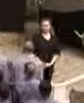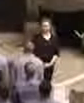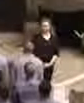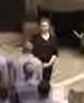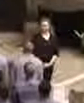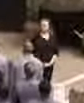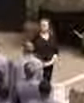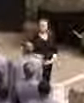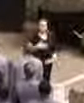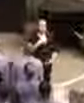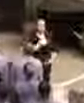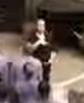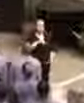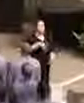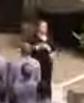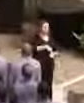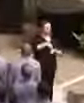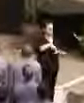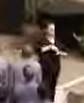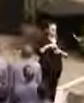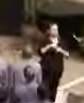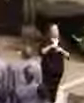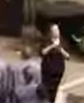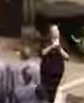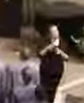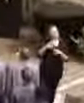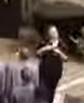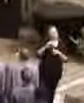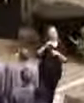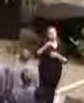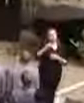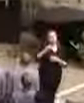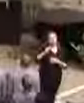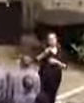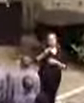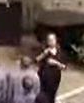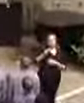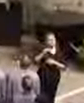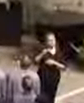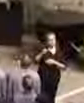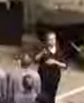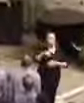Please remain standing while training coordinator Mark Shelton sings our national anthem.